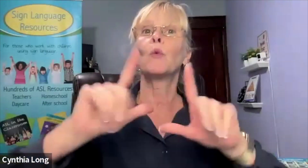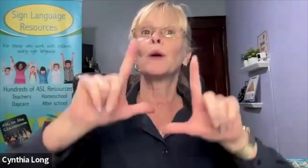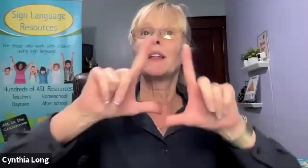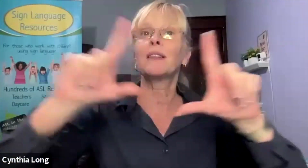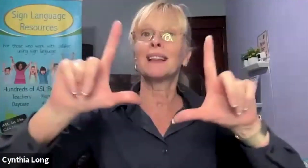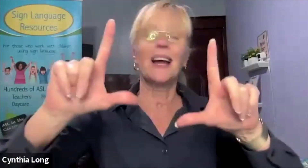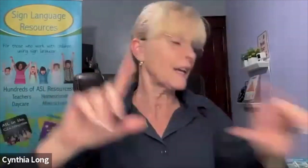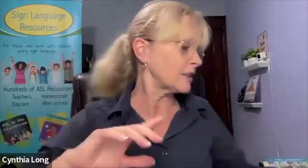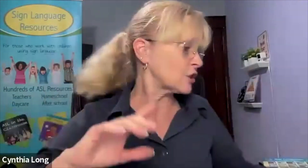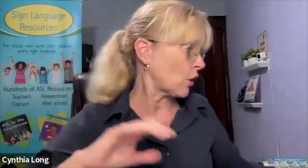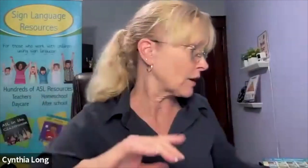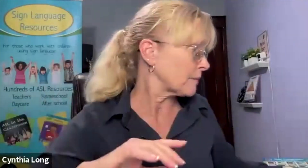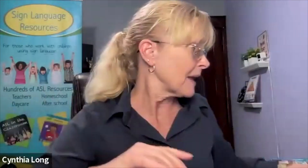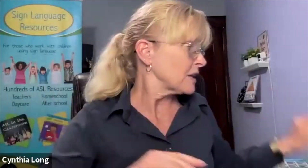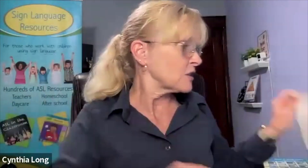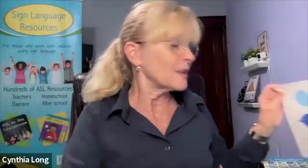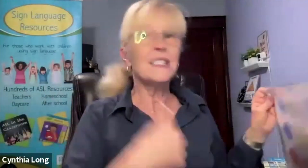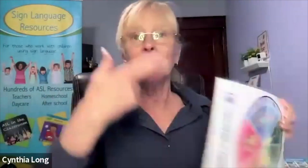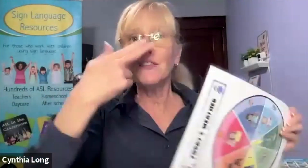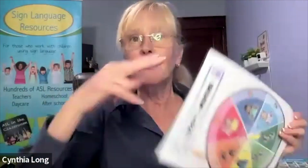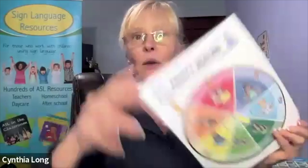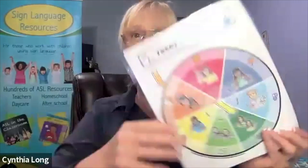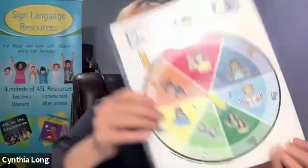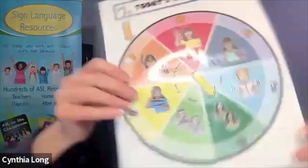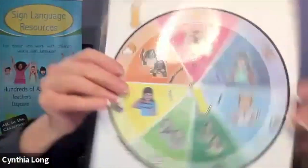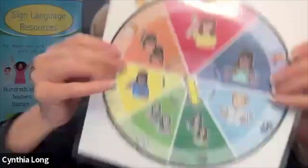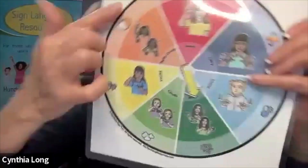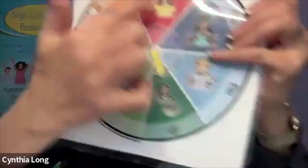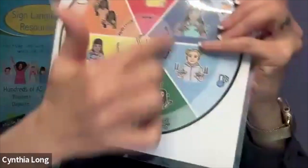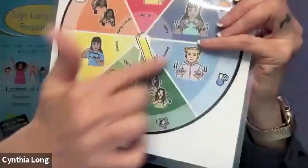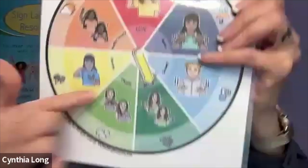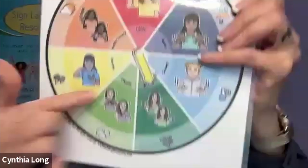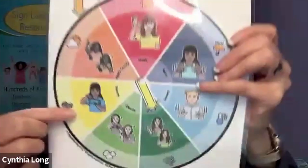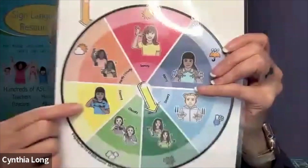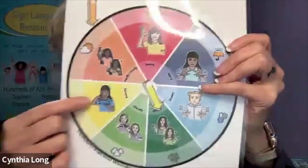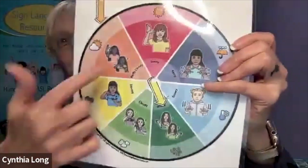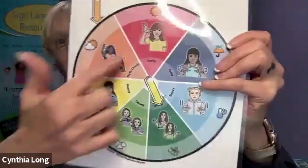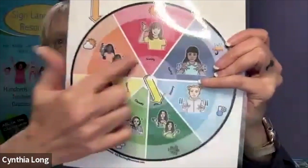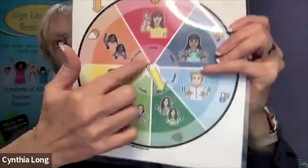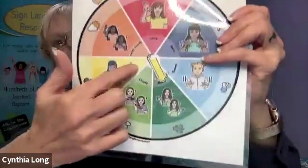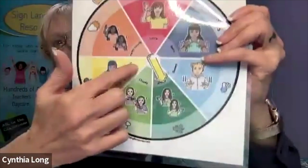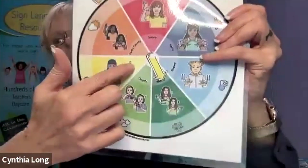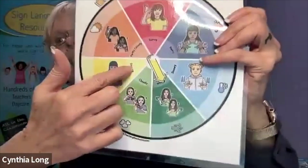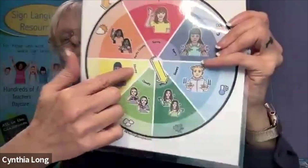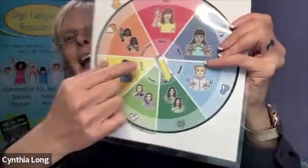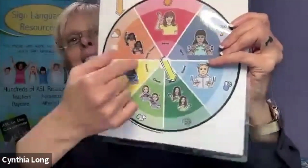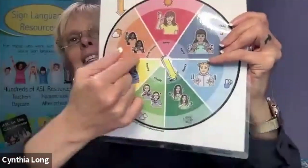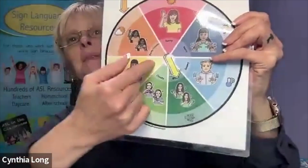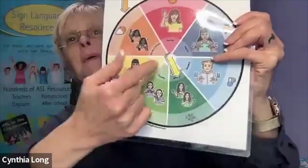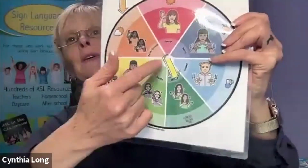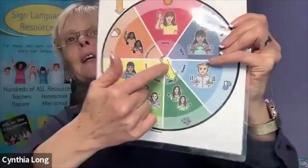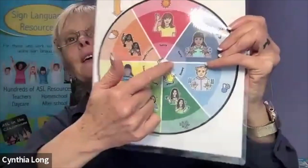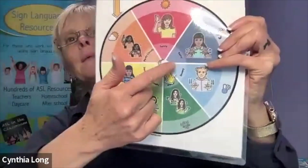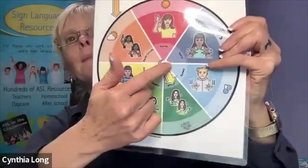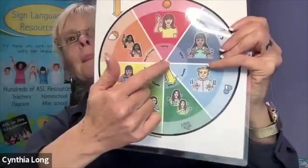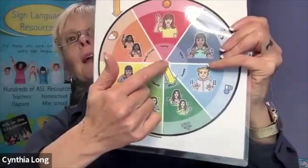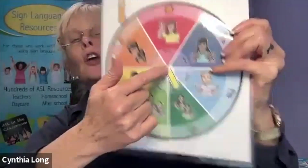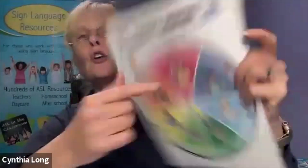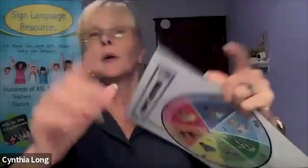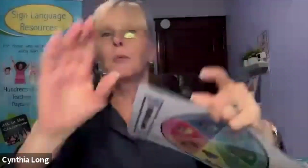with like a chart. So this is a fun one. You can have this right here, and this has a spinner here. You can put